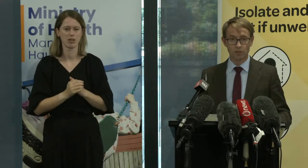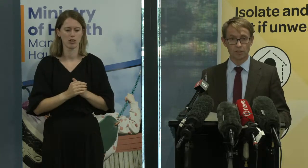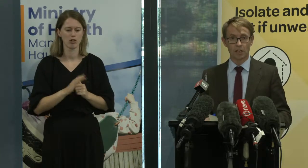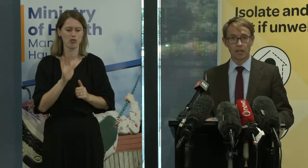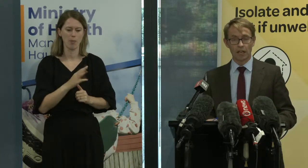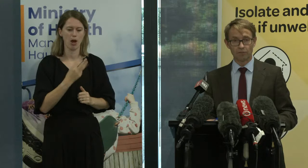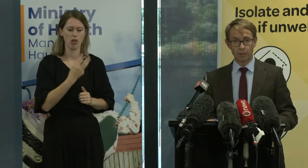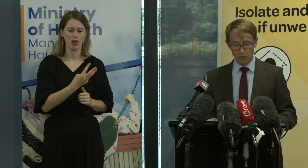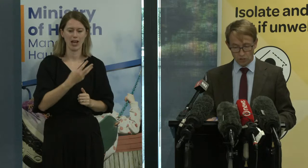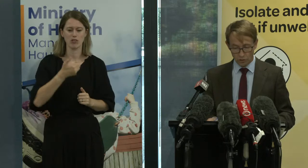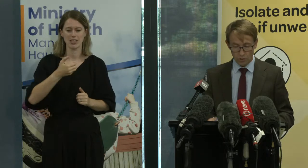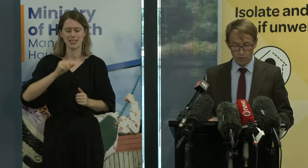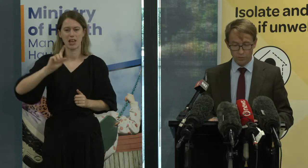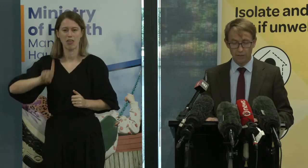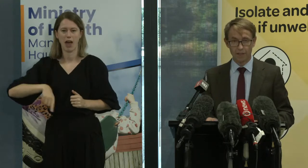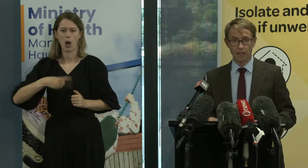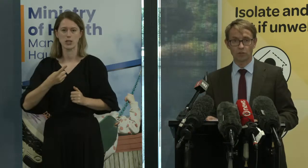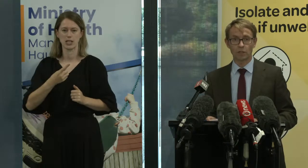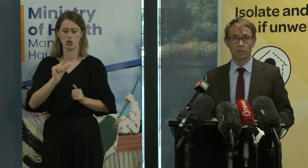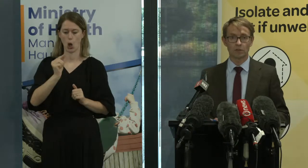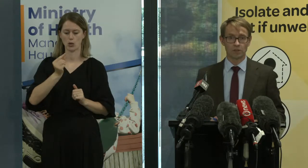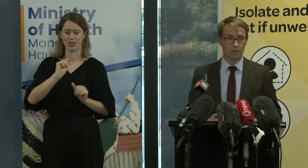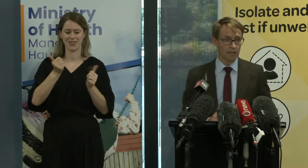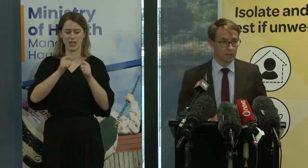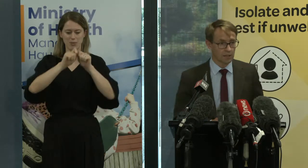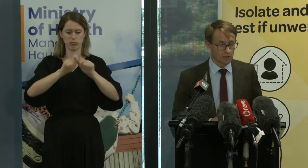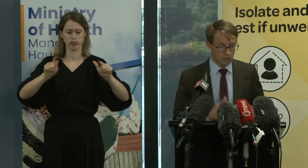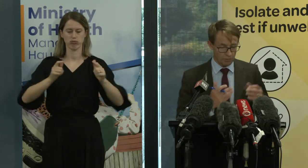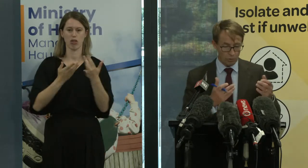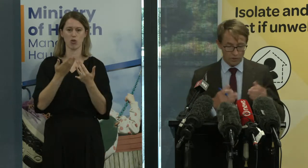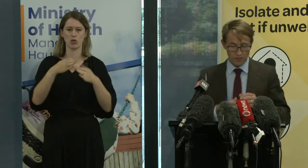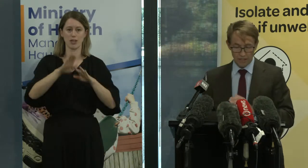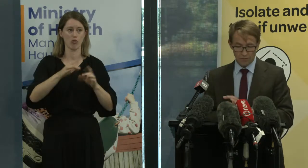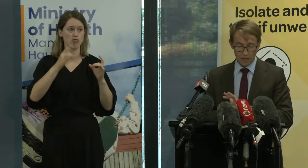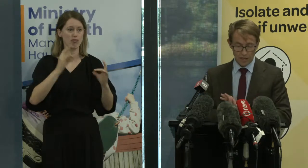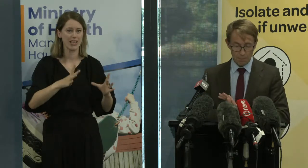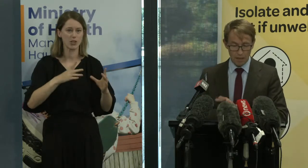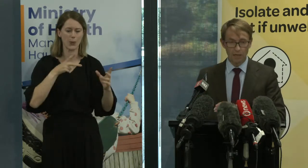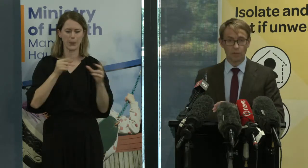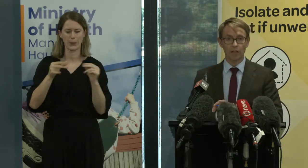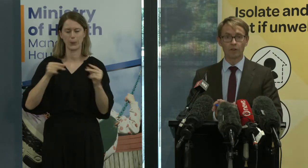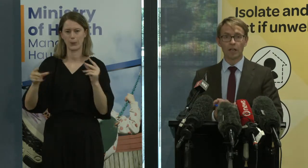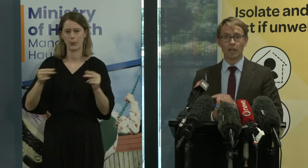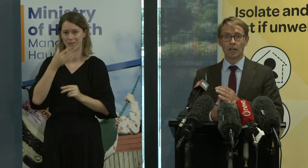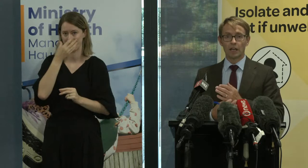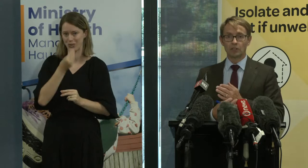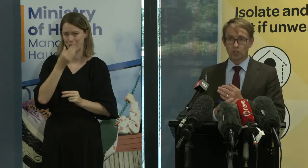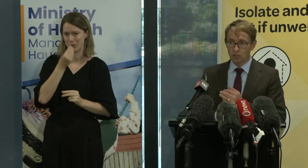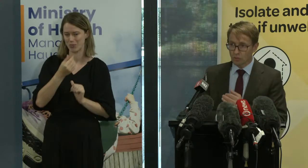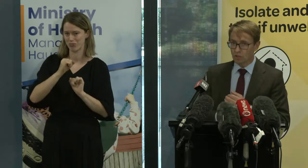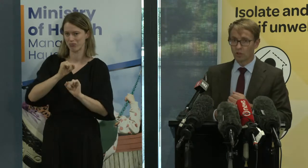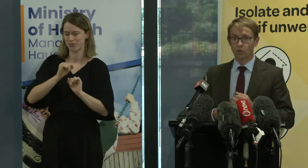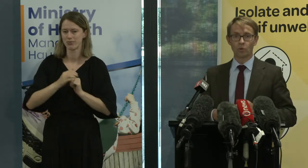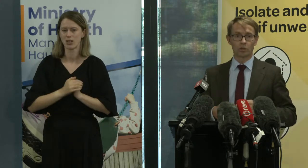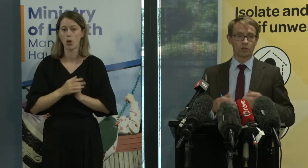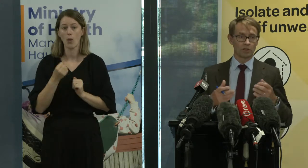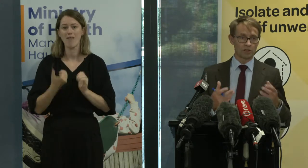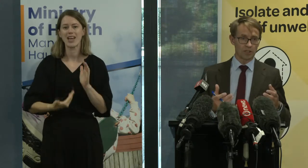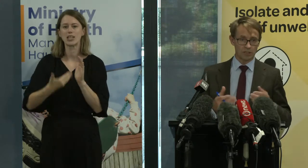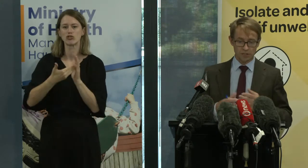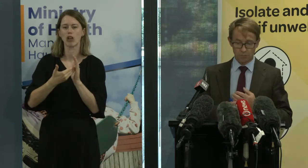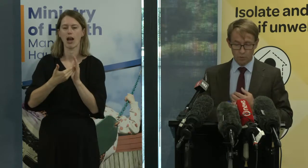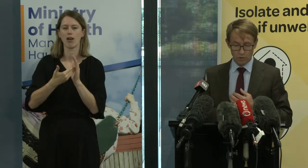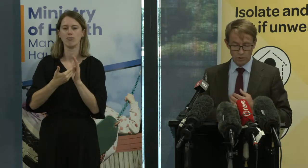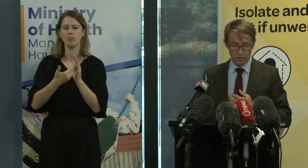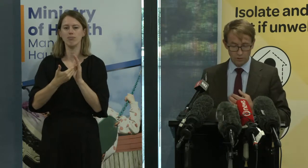360,000 doses have been distributed around the country to support the start of that campaign. We have additional stock ordered